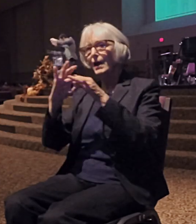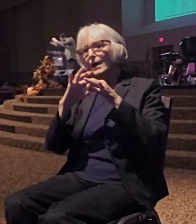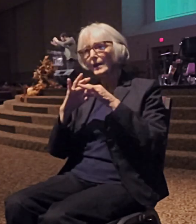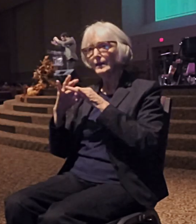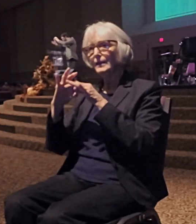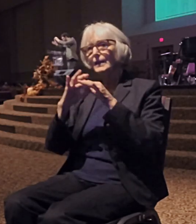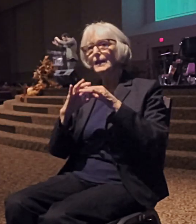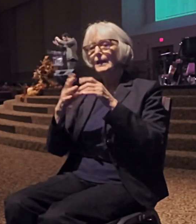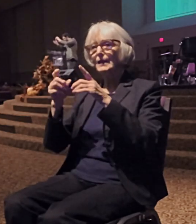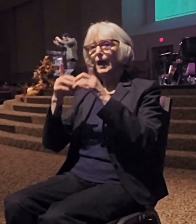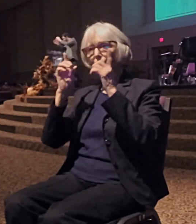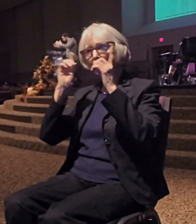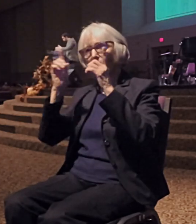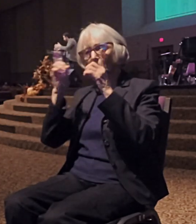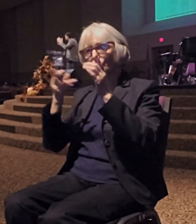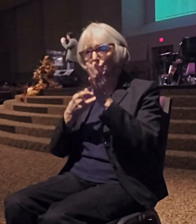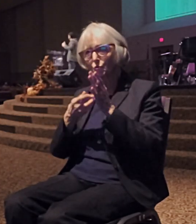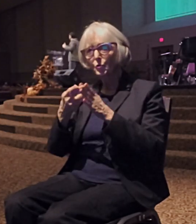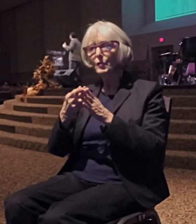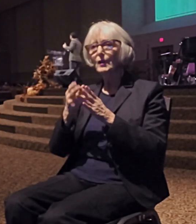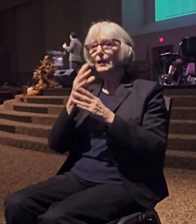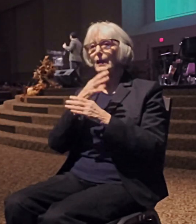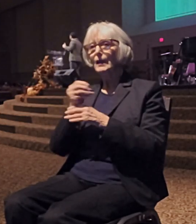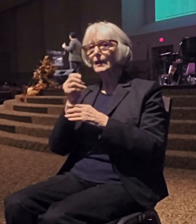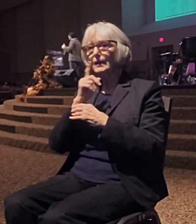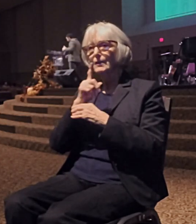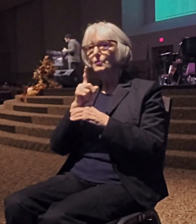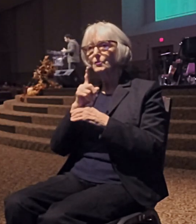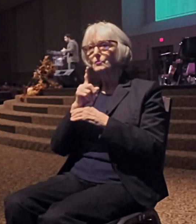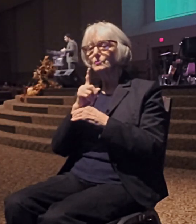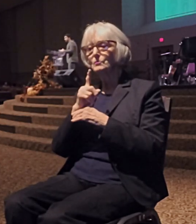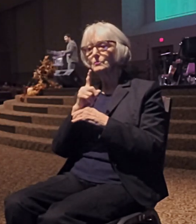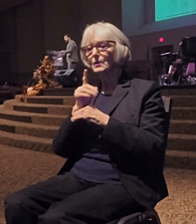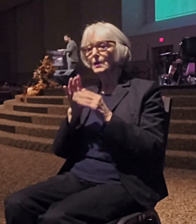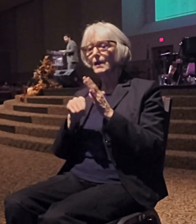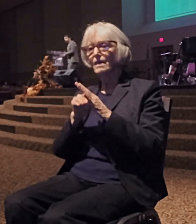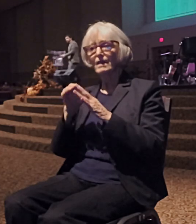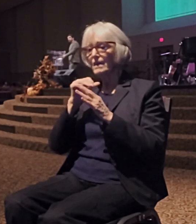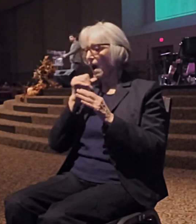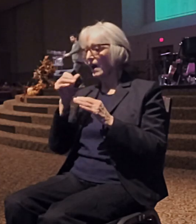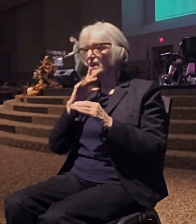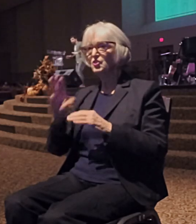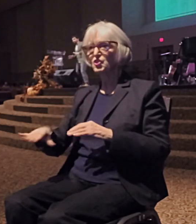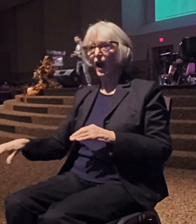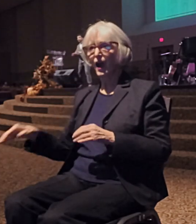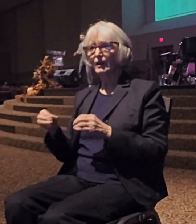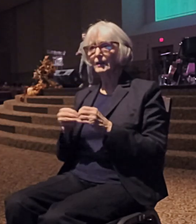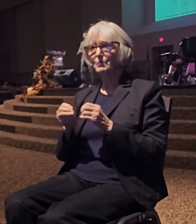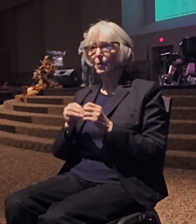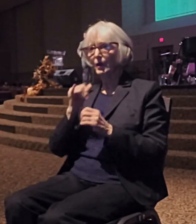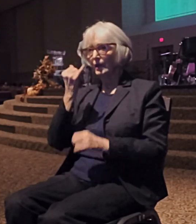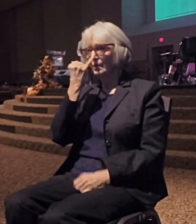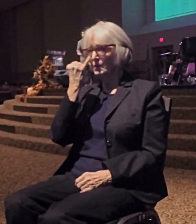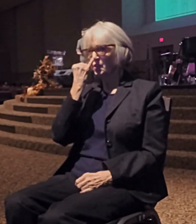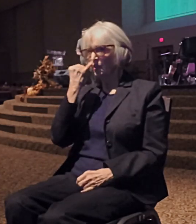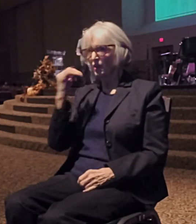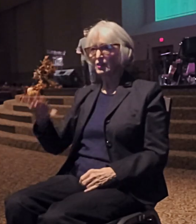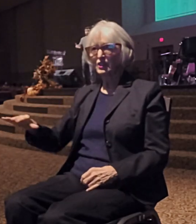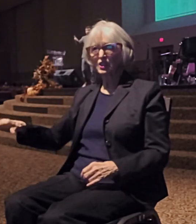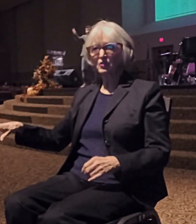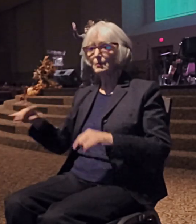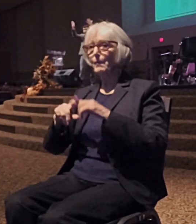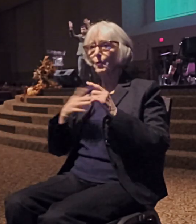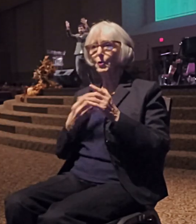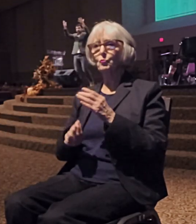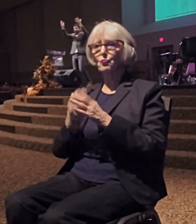and we're unified in our knowledge of the Son of God. To a mature man. That rather than being a child, rather than being immature, rather than being stunted, we are to